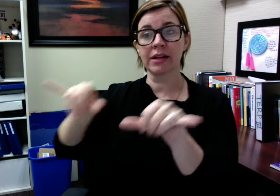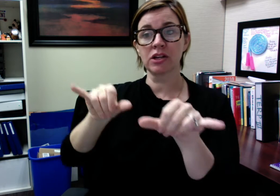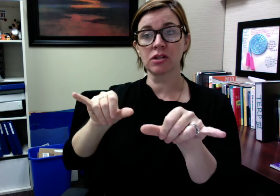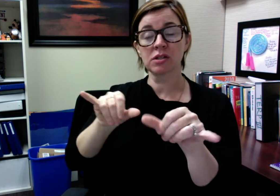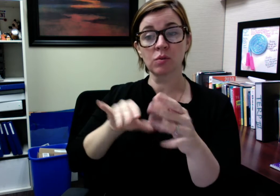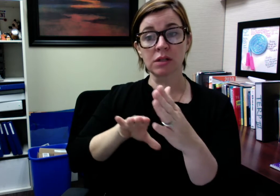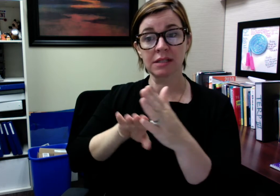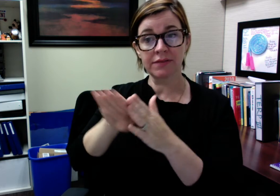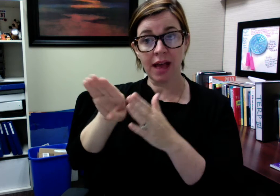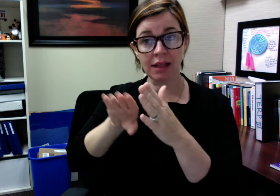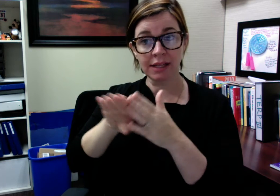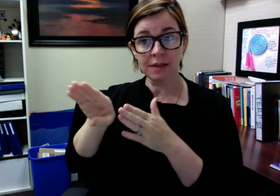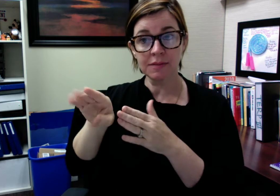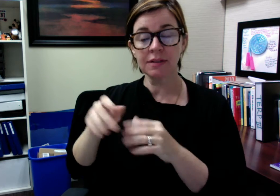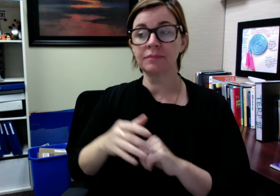describes the process of development,